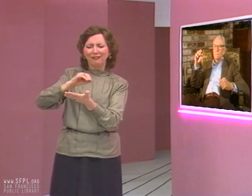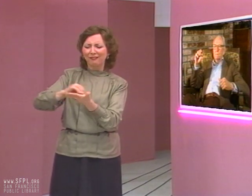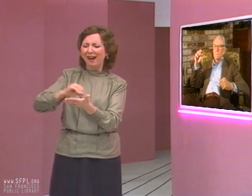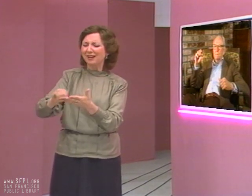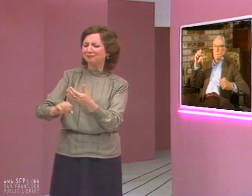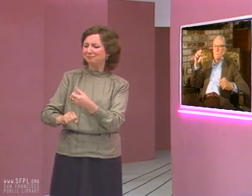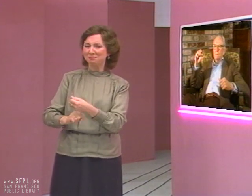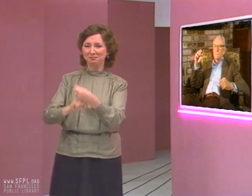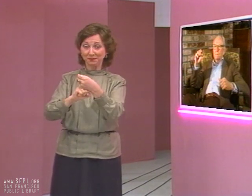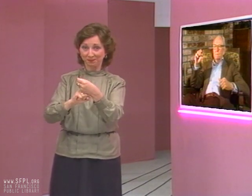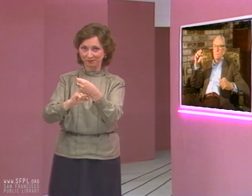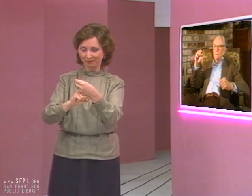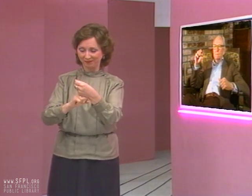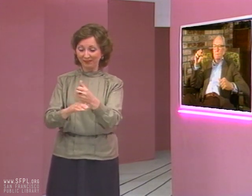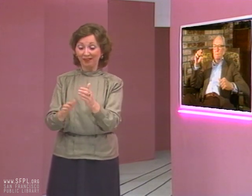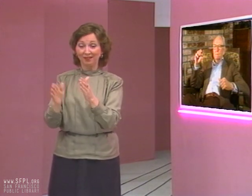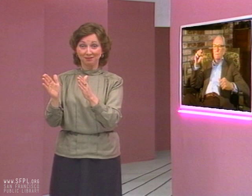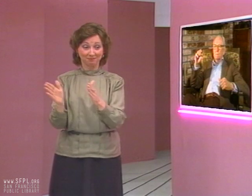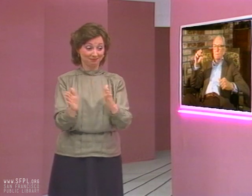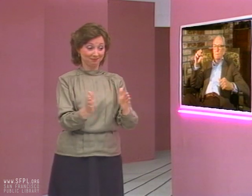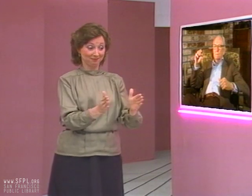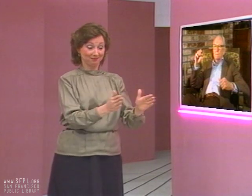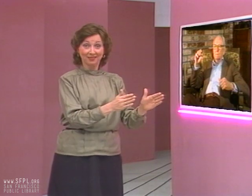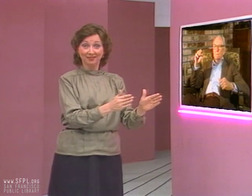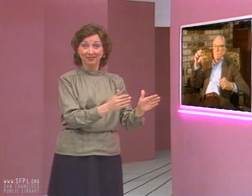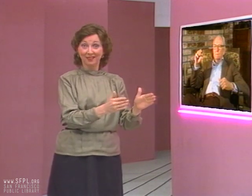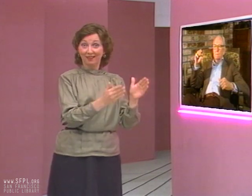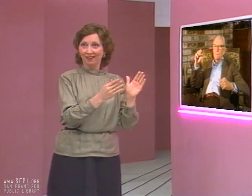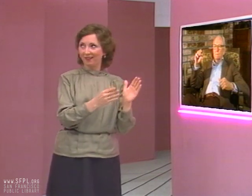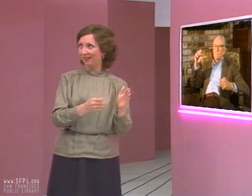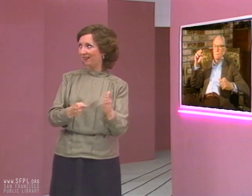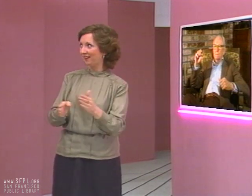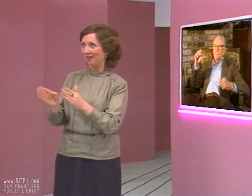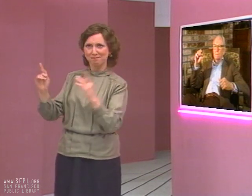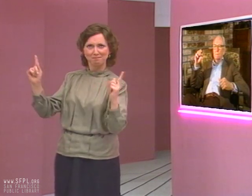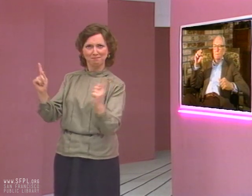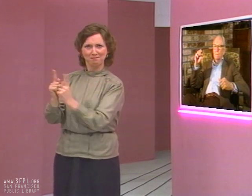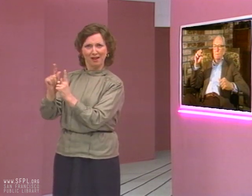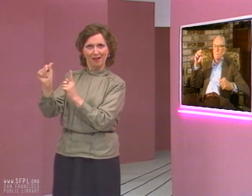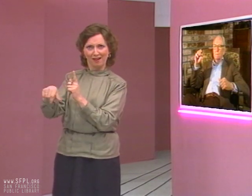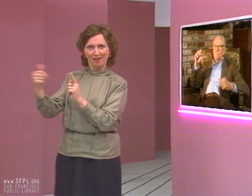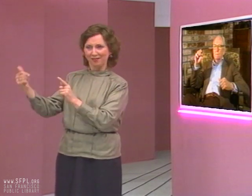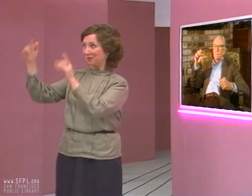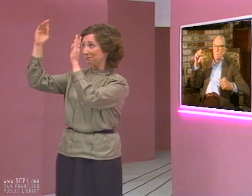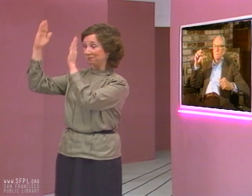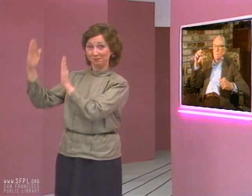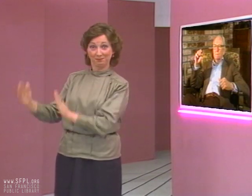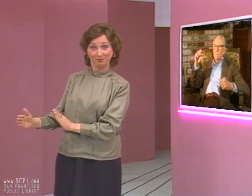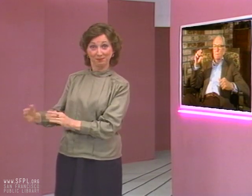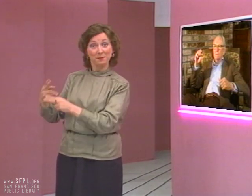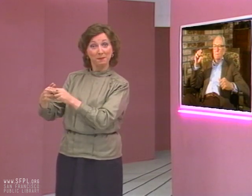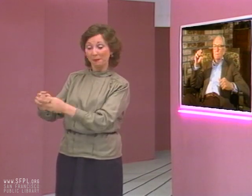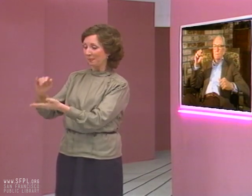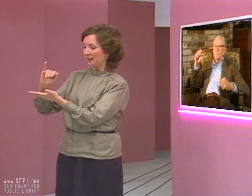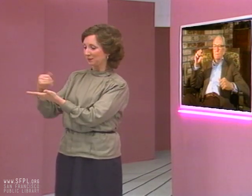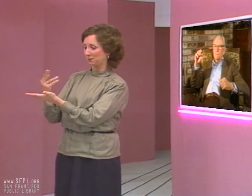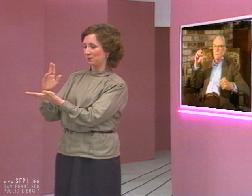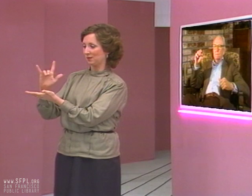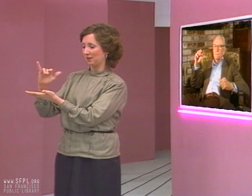We asked Julian Singleton, known to us as Buddy Singleton, to interview Dr. Burns.